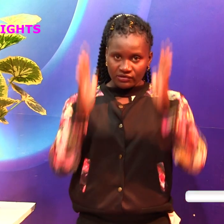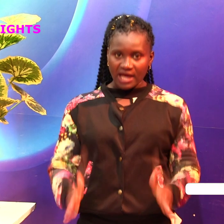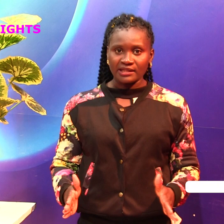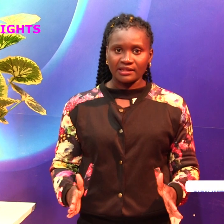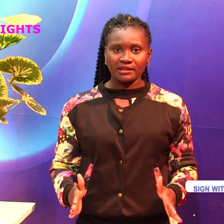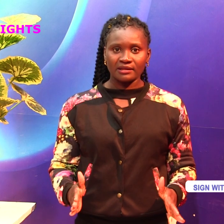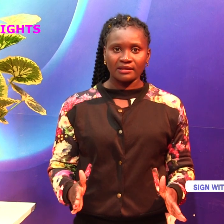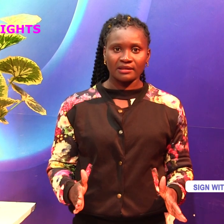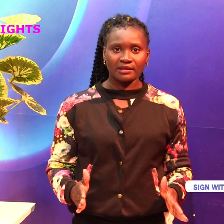rights.